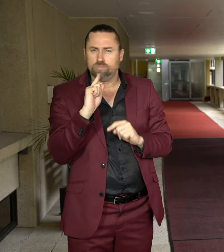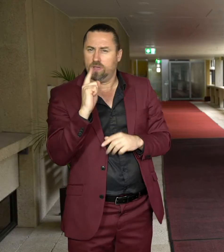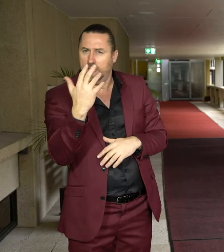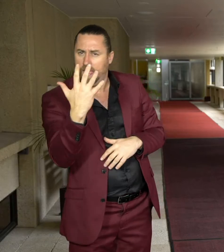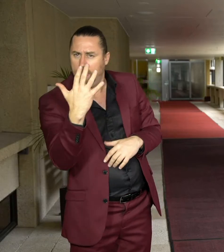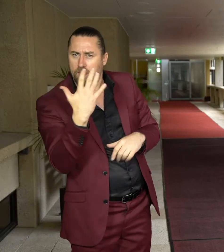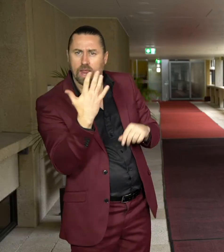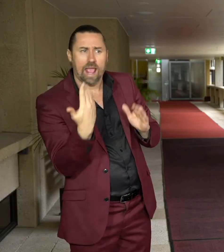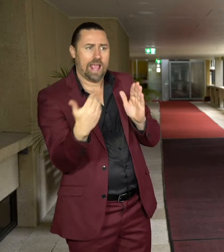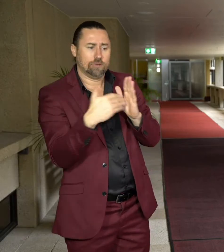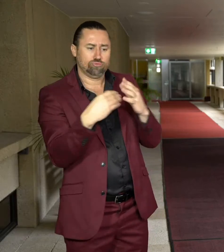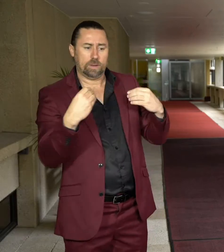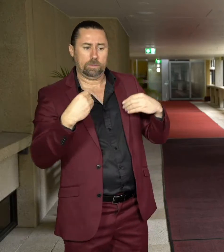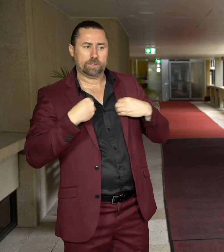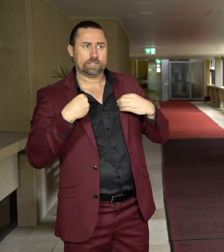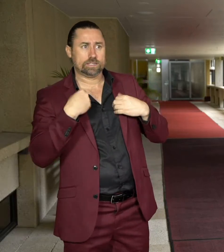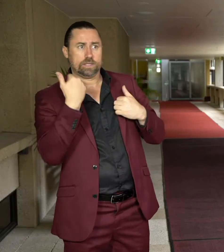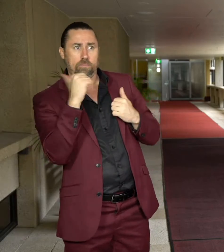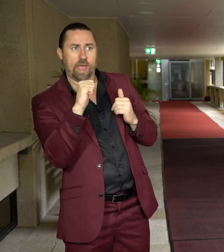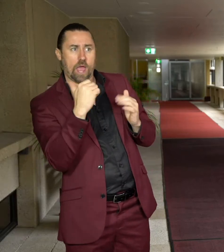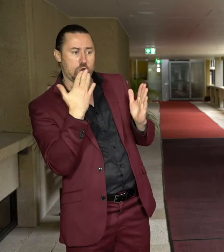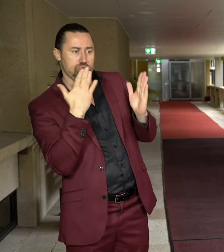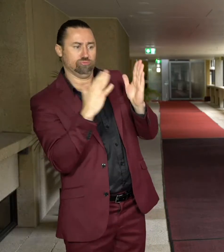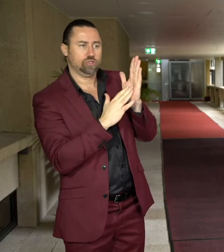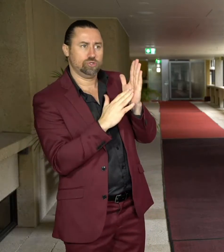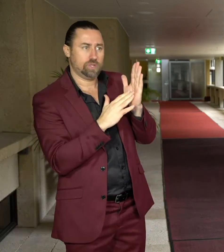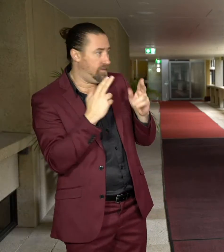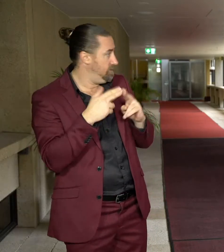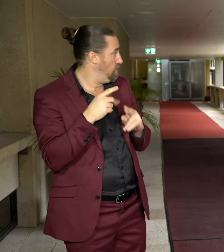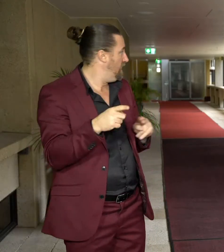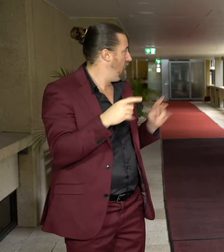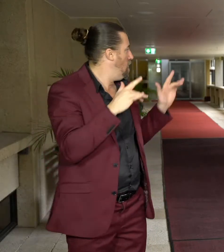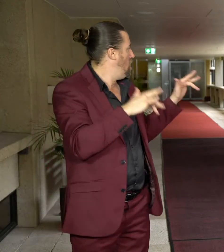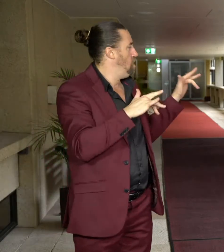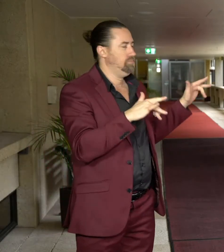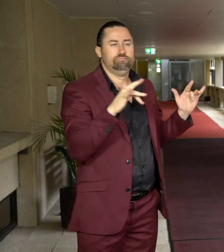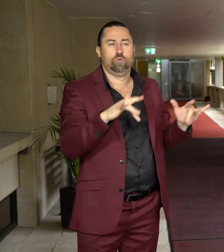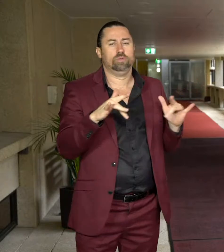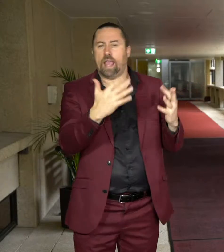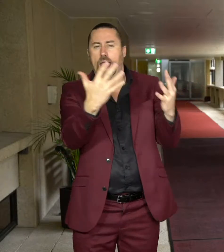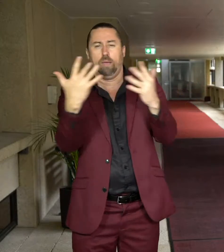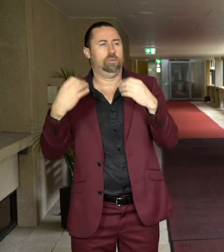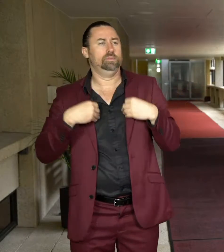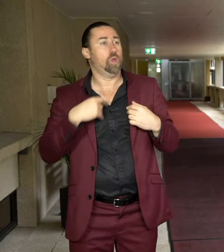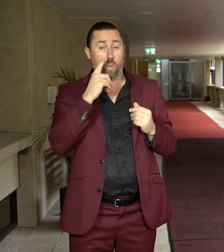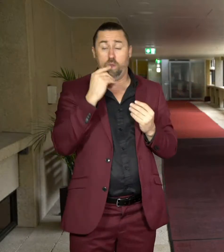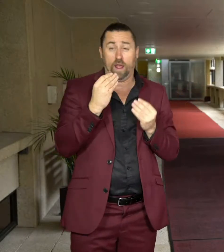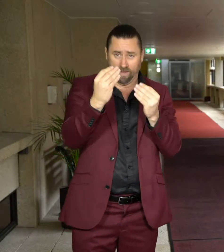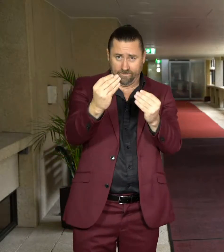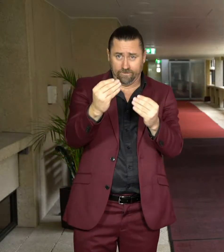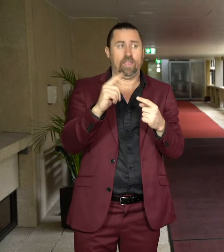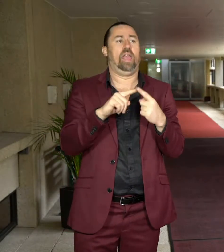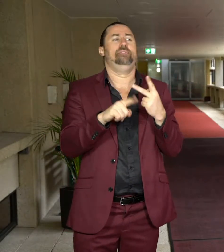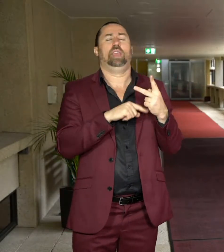extra businesses have signed up now for the check-in app? I'm not sure if we have that. We haven't got that. We're happy to provide it, though.